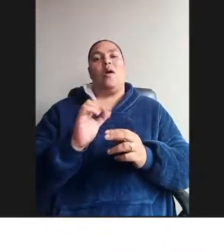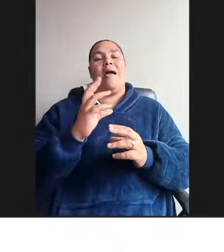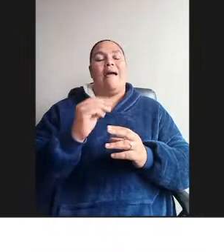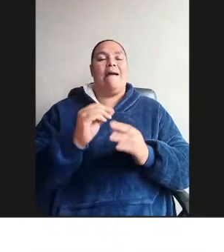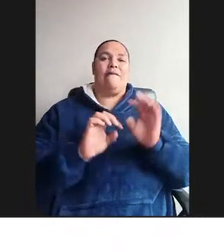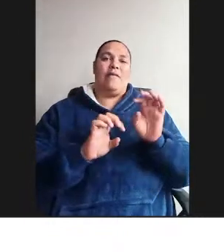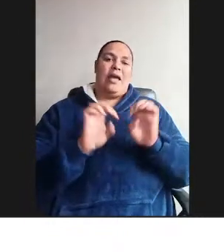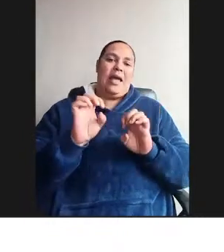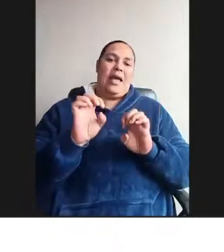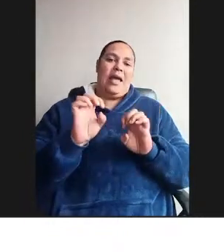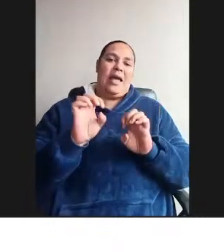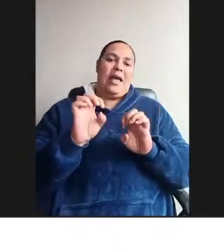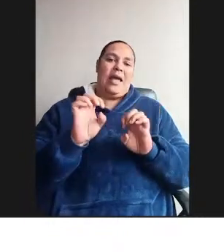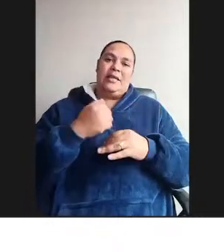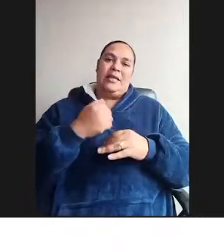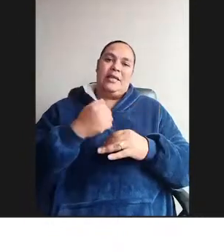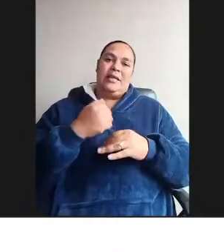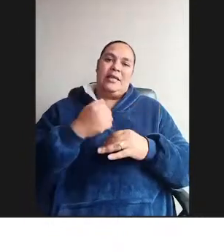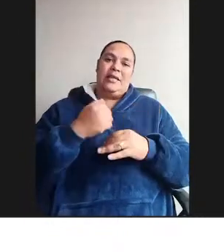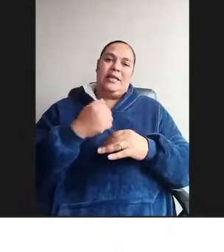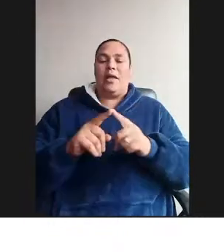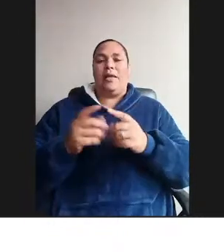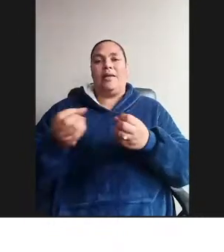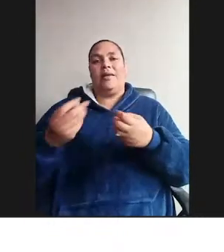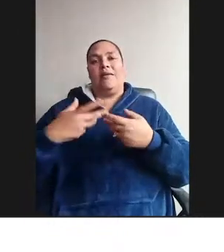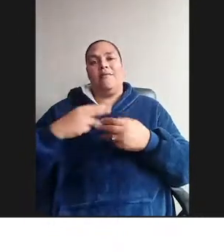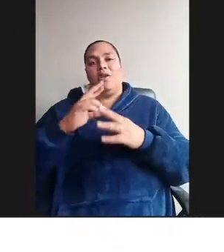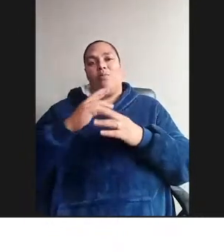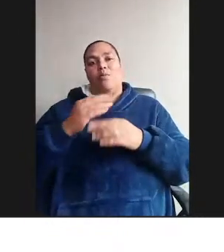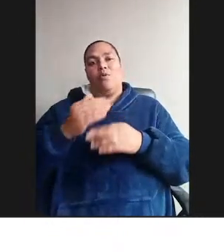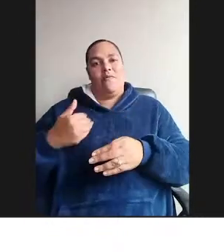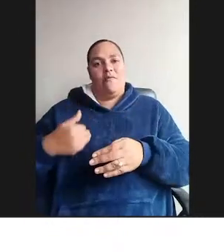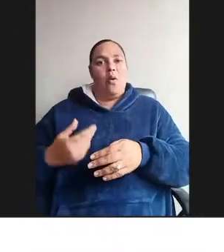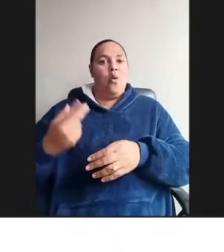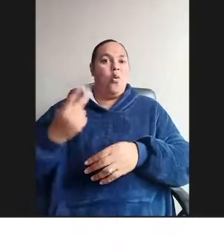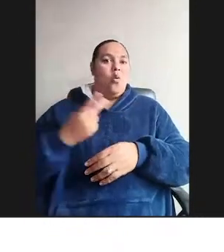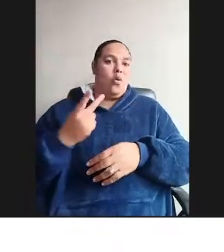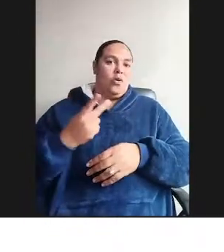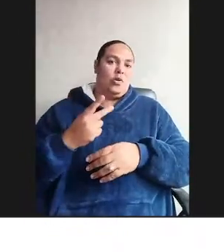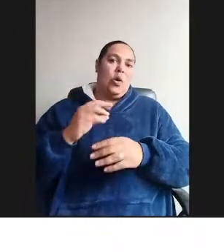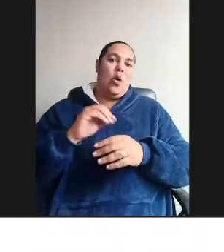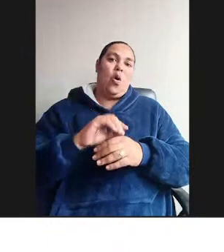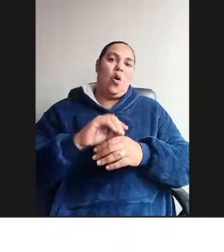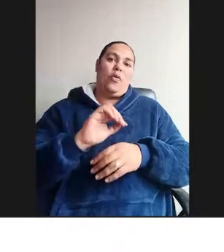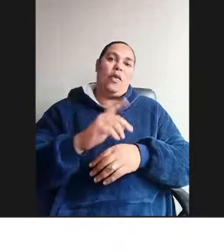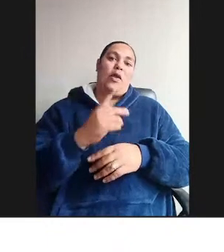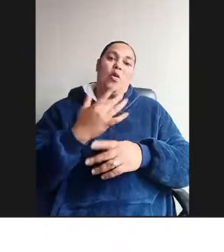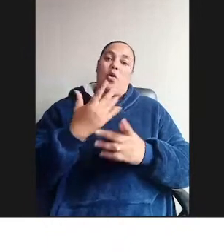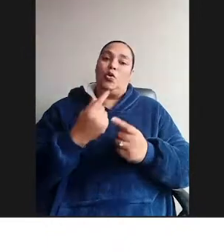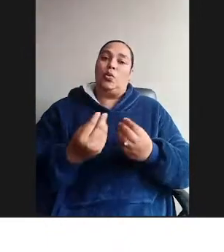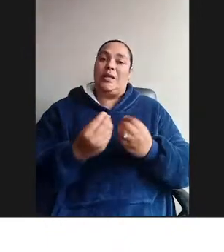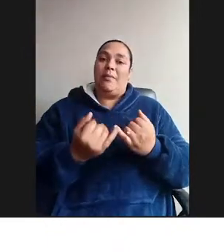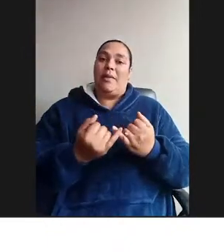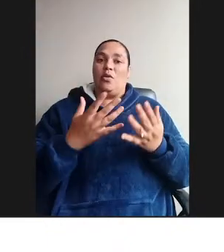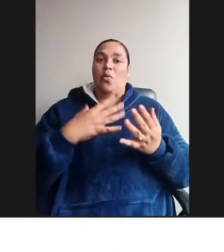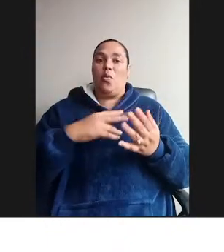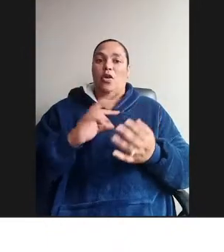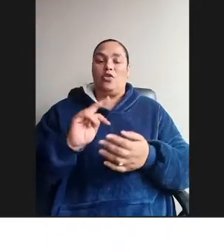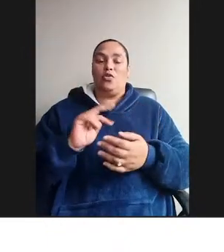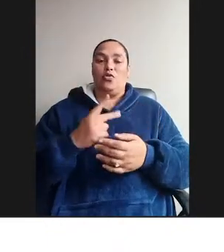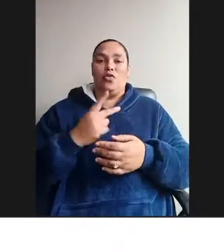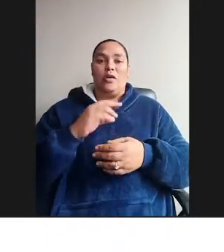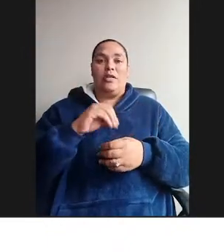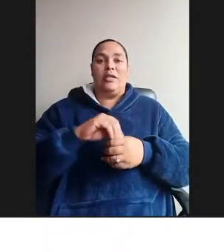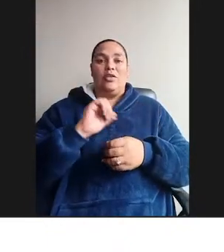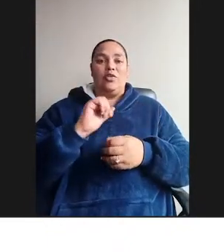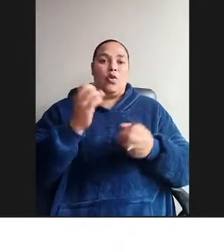access our roads and give you the report before. Also on this one, to do something like that, to check if the